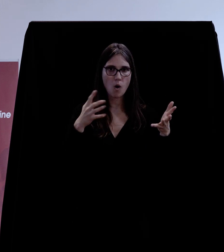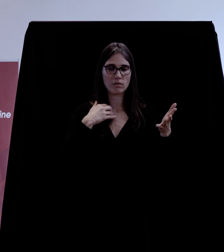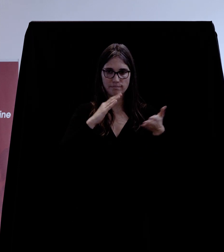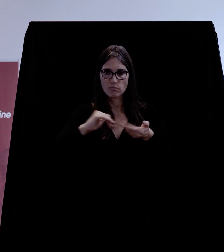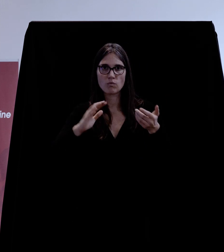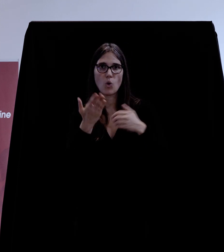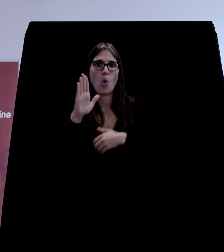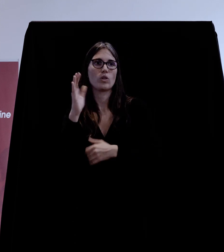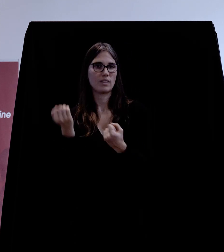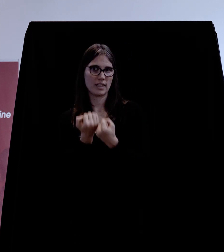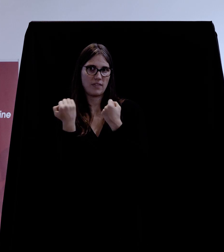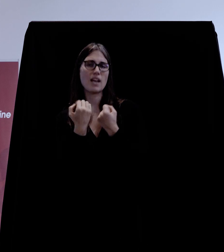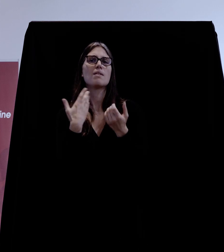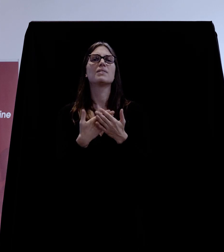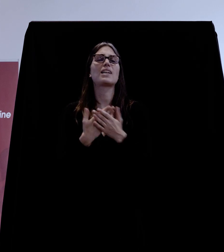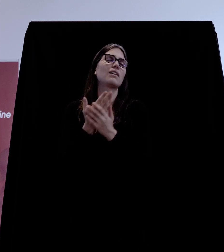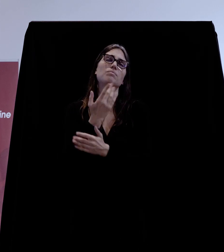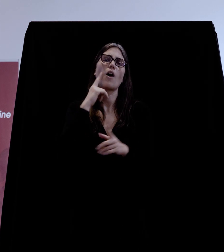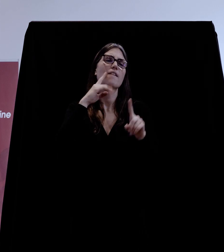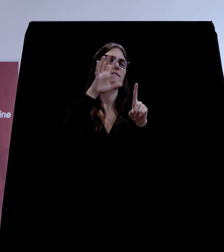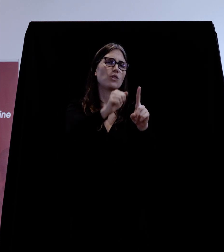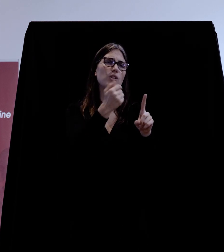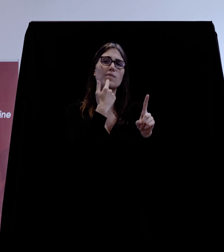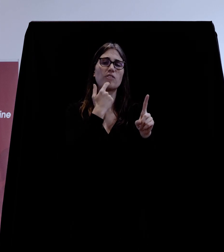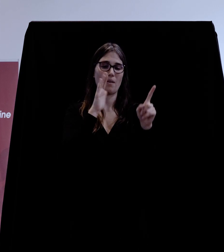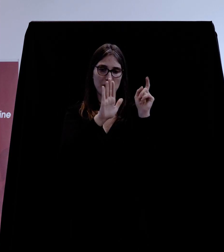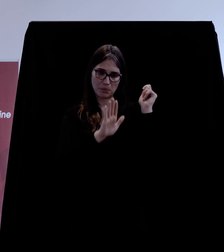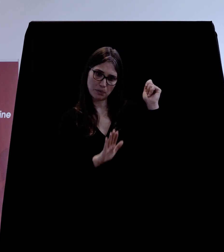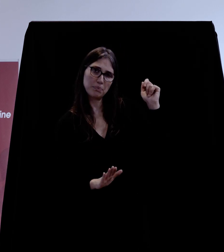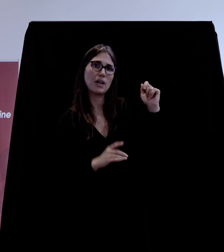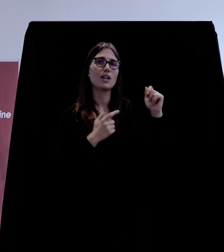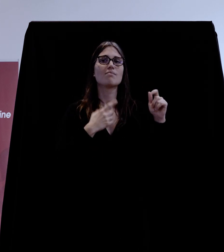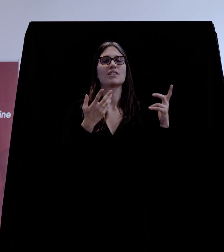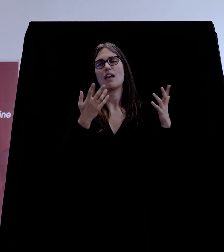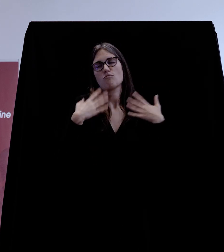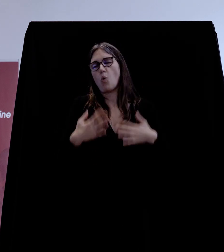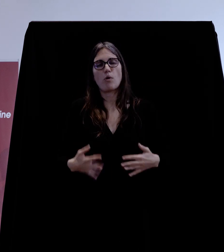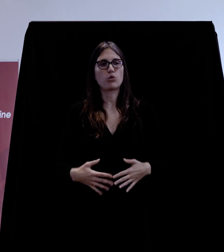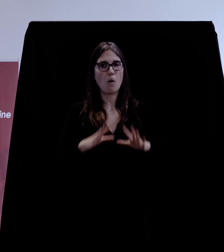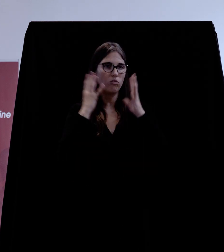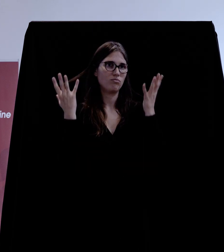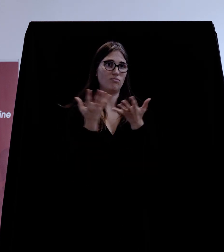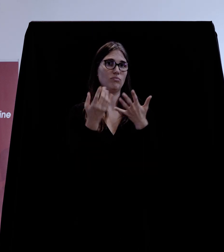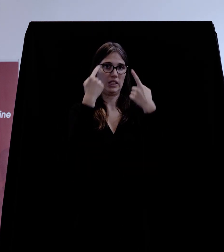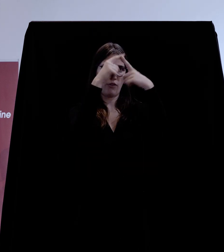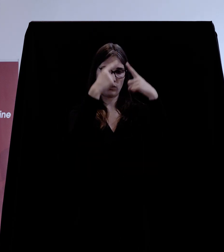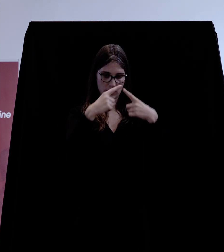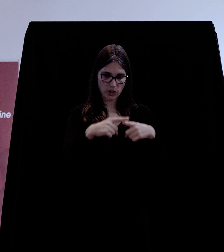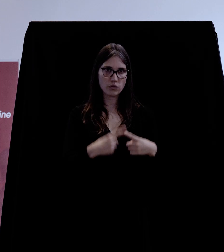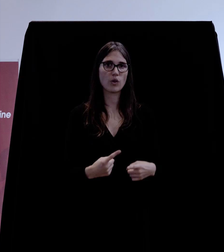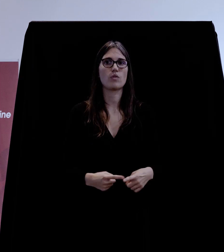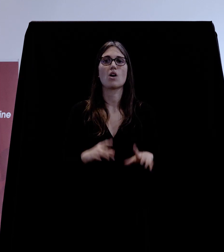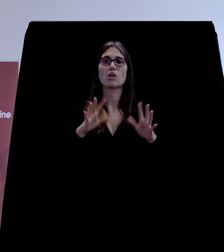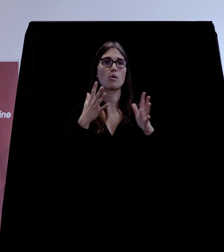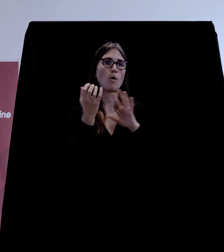and how the behaviors may manifest themselves, I guess. I don't like how I said that, but it's an attempt